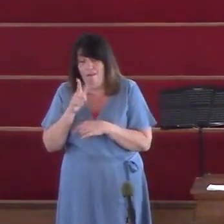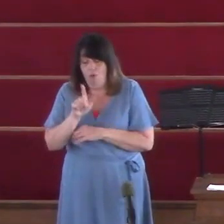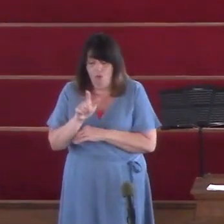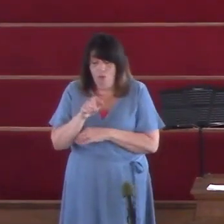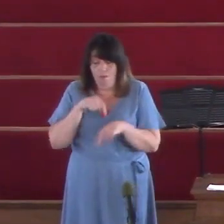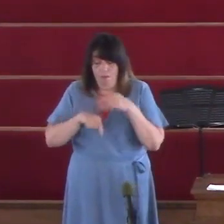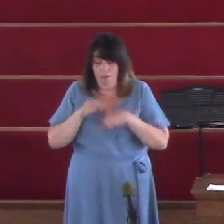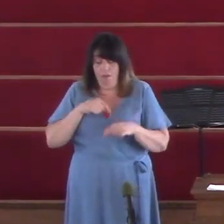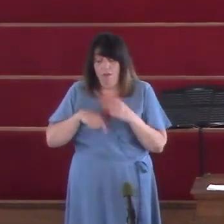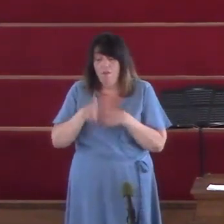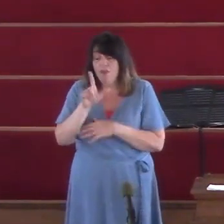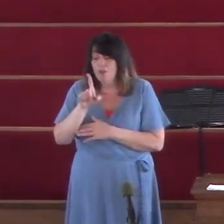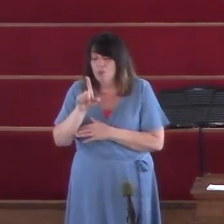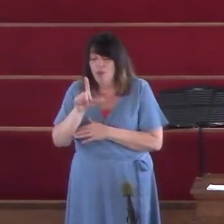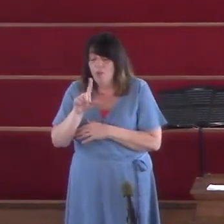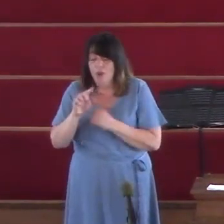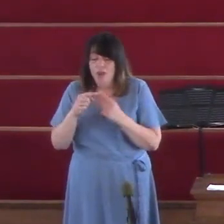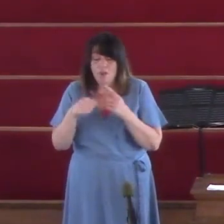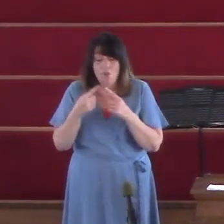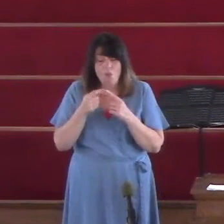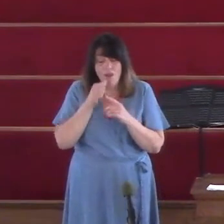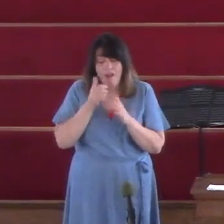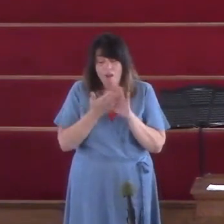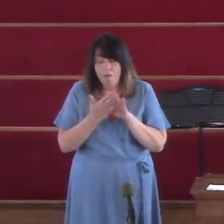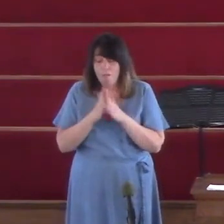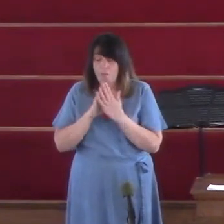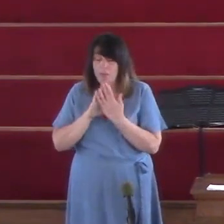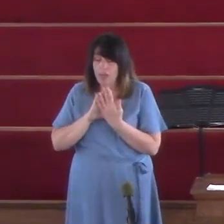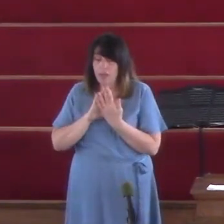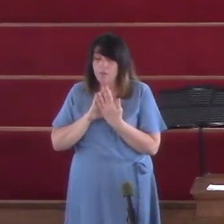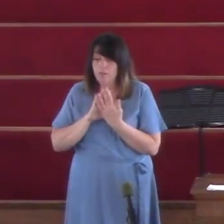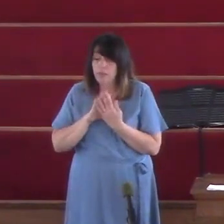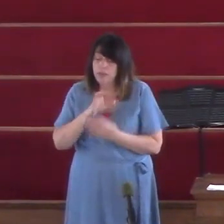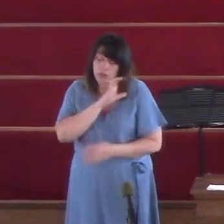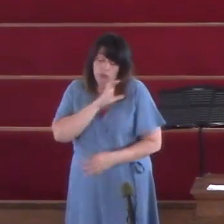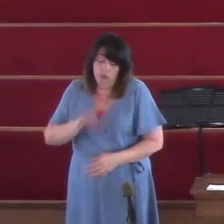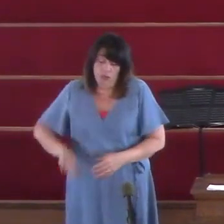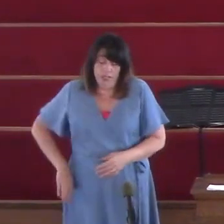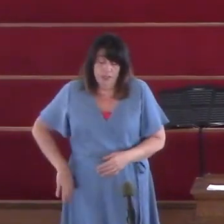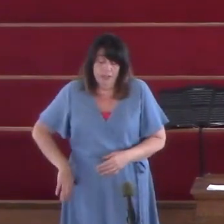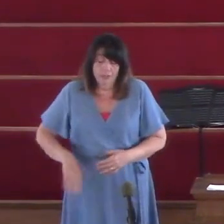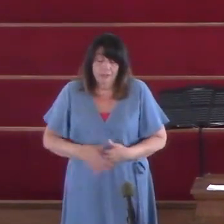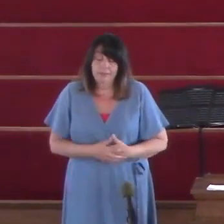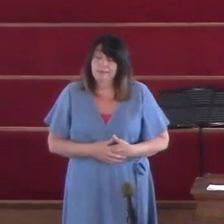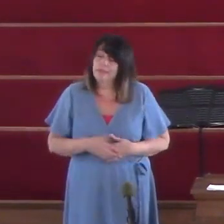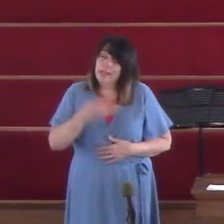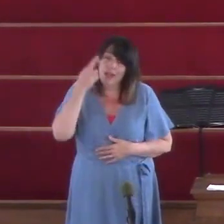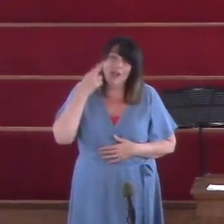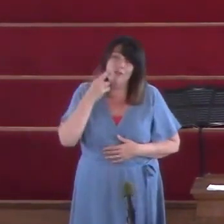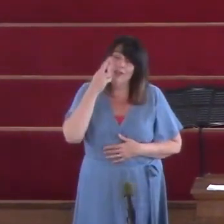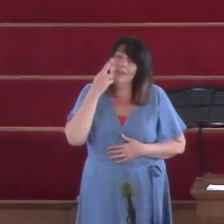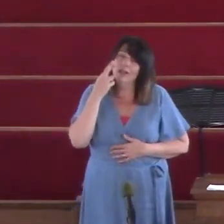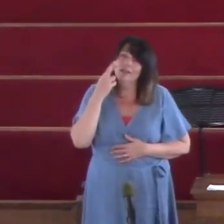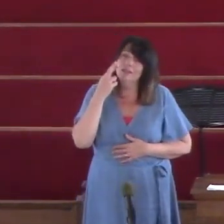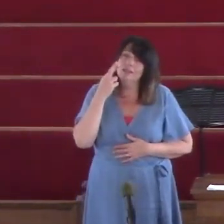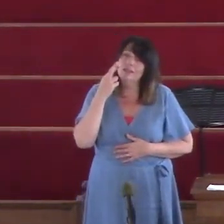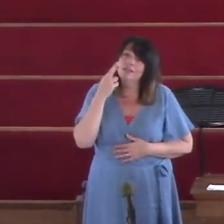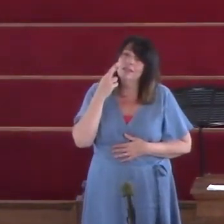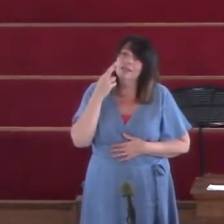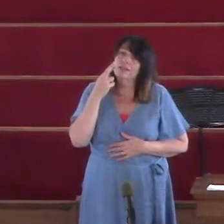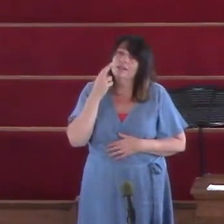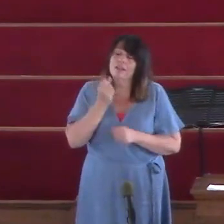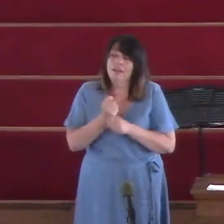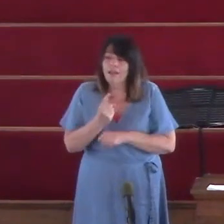with anything but praise for that day that came. And yet I realize that the days are passing by. I